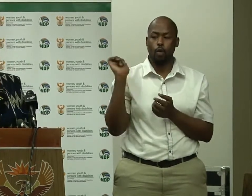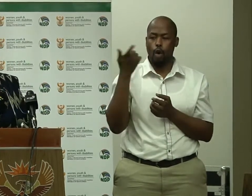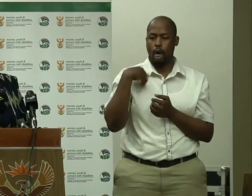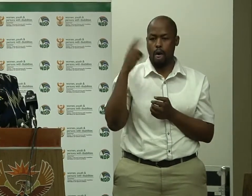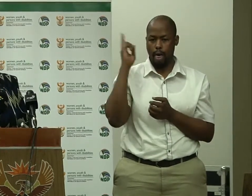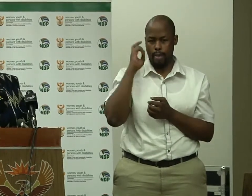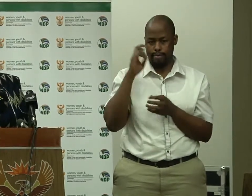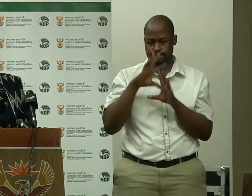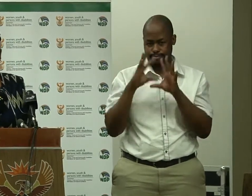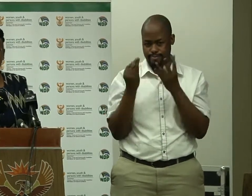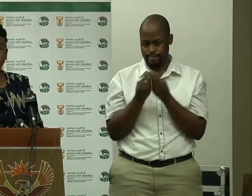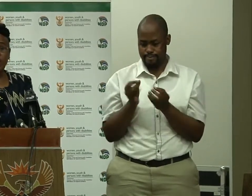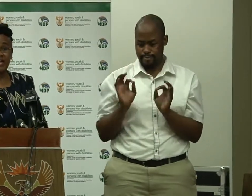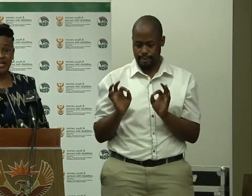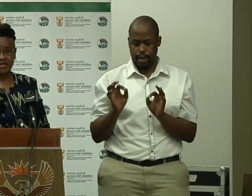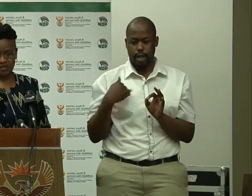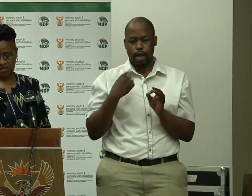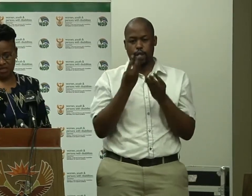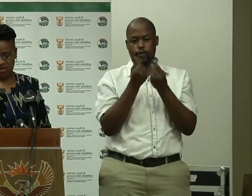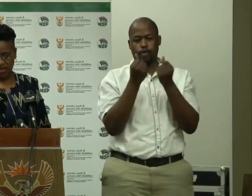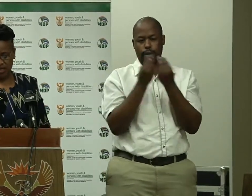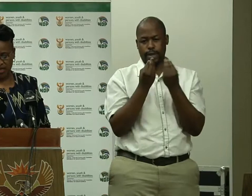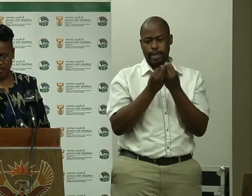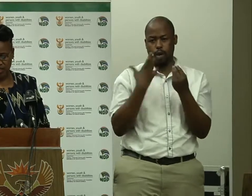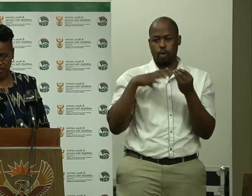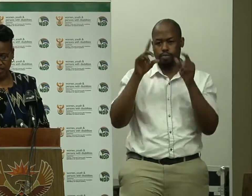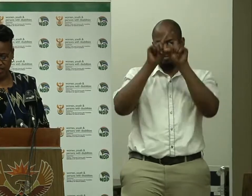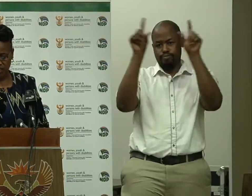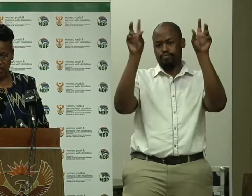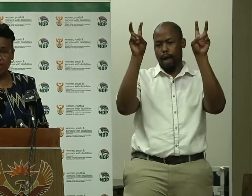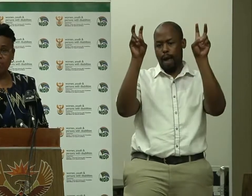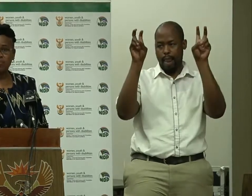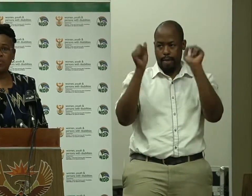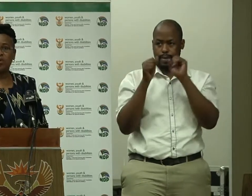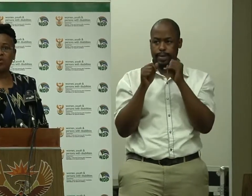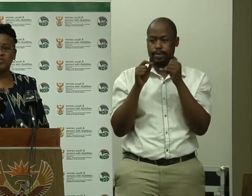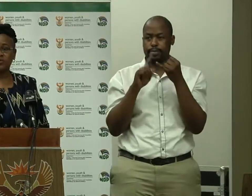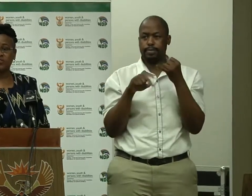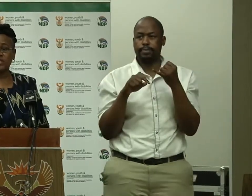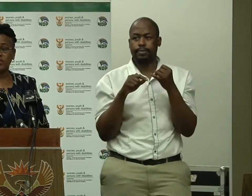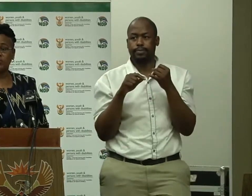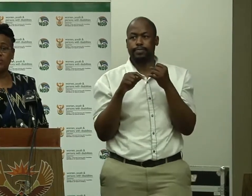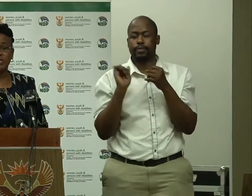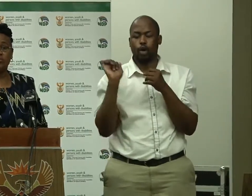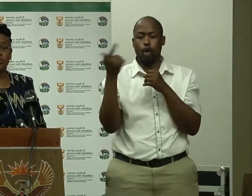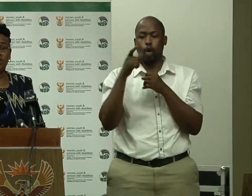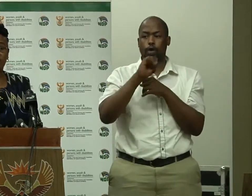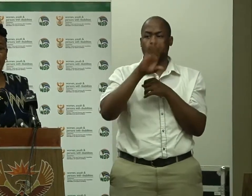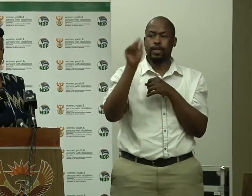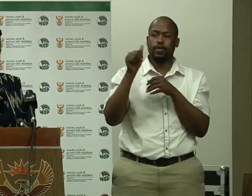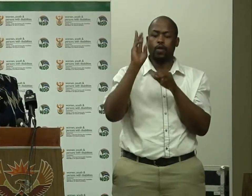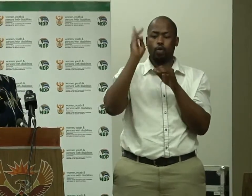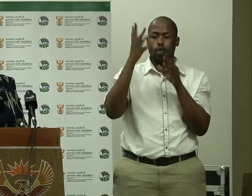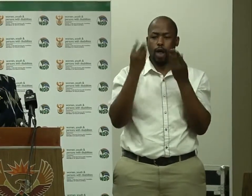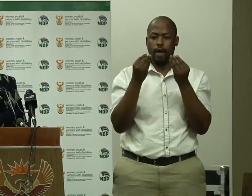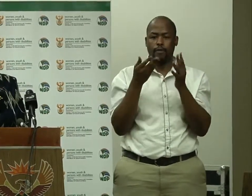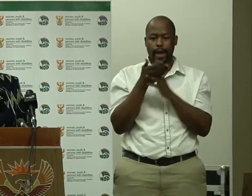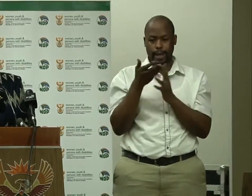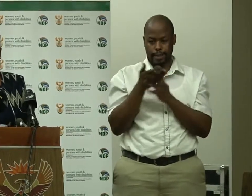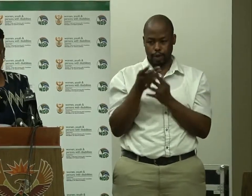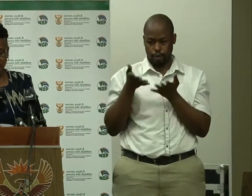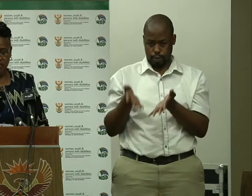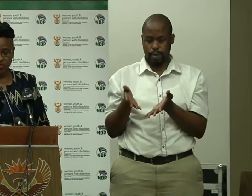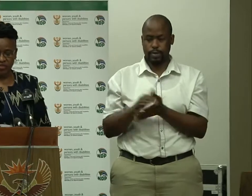Just a few things that I would like to highlight, since all South Africans will be able to have access to